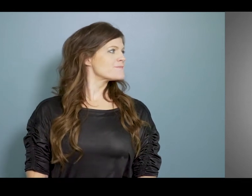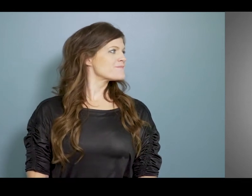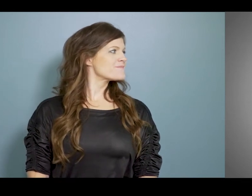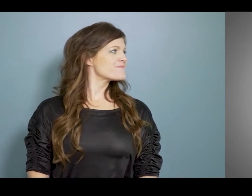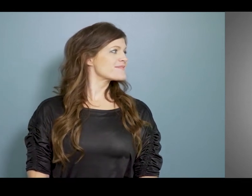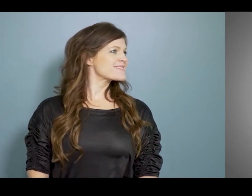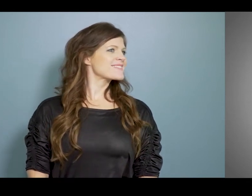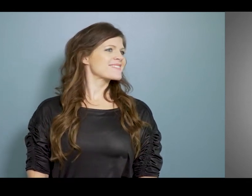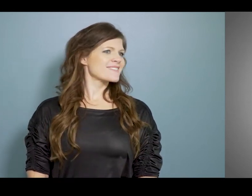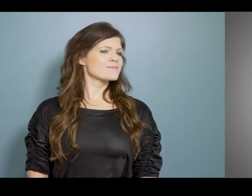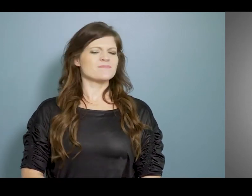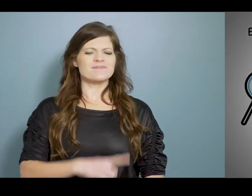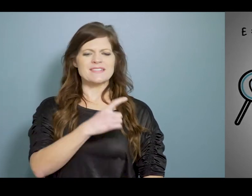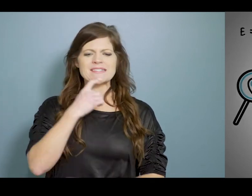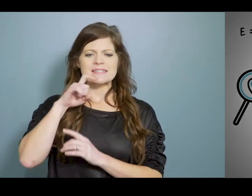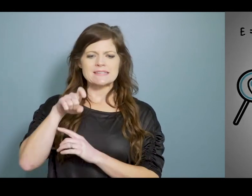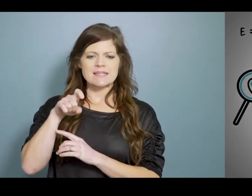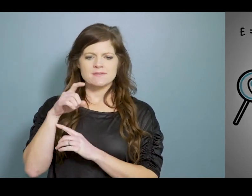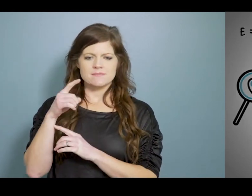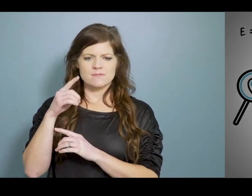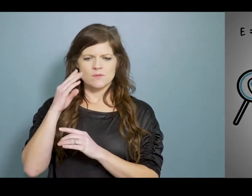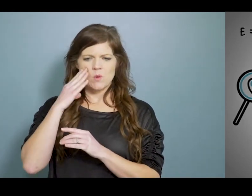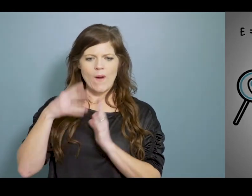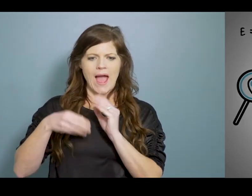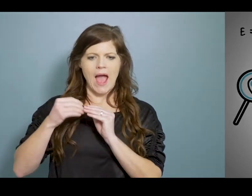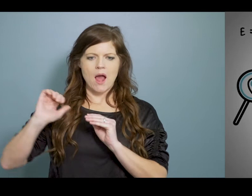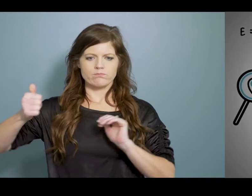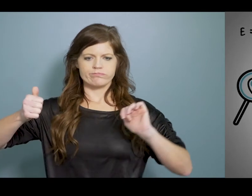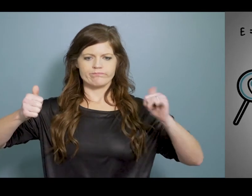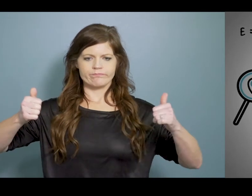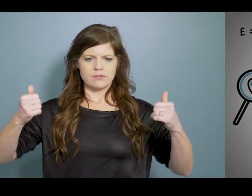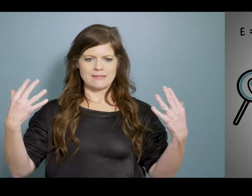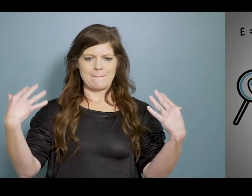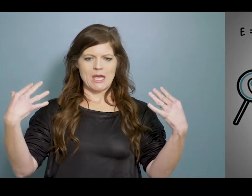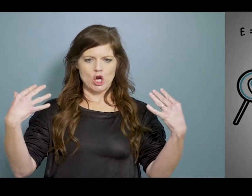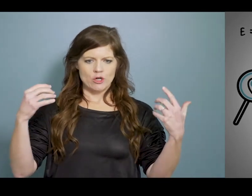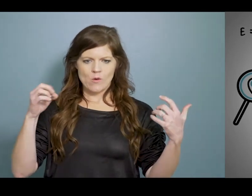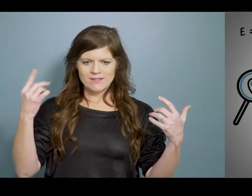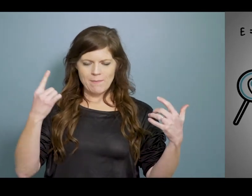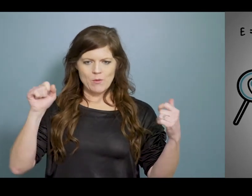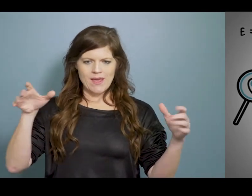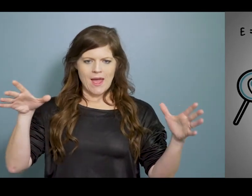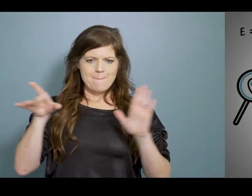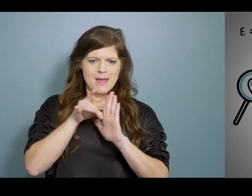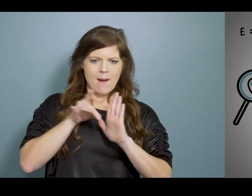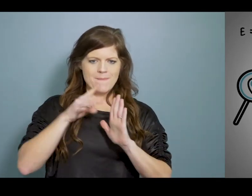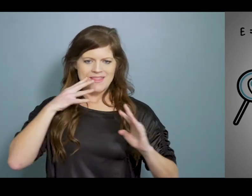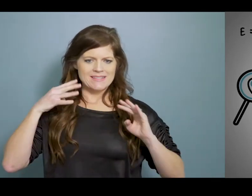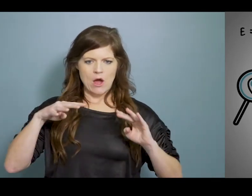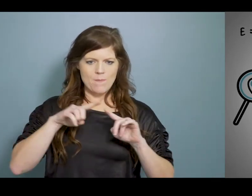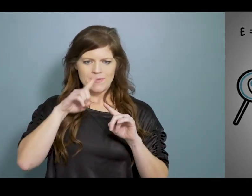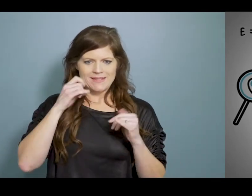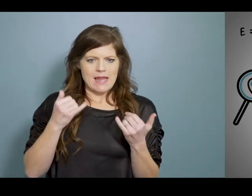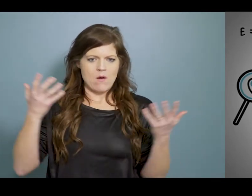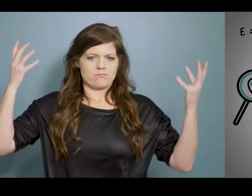and now and refocus your attention on the activity at hand. Notice 5 things you can see, 5